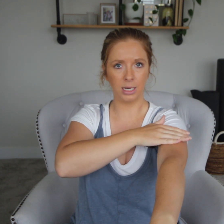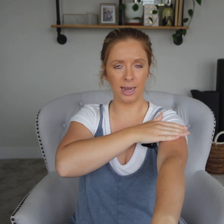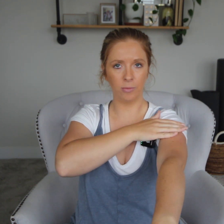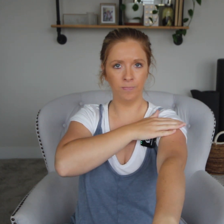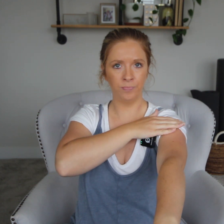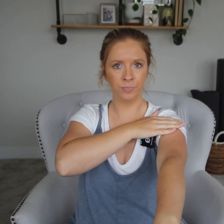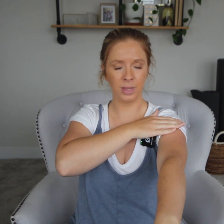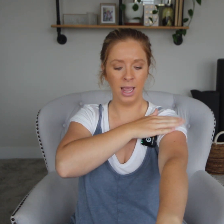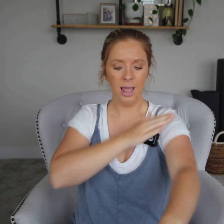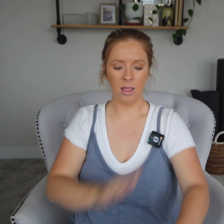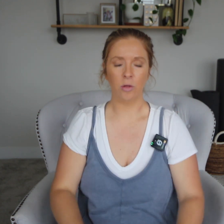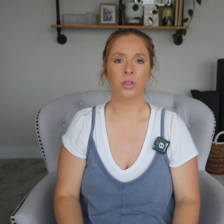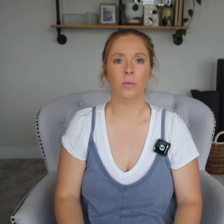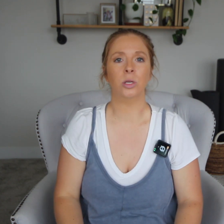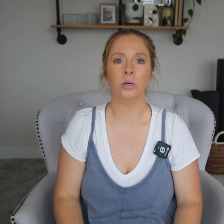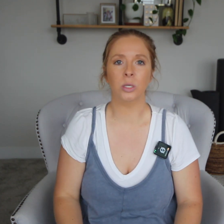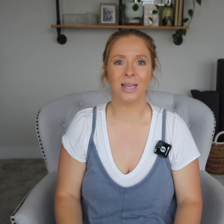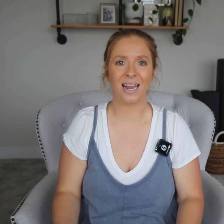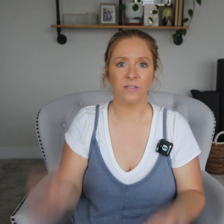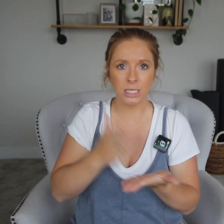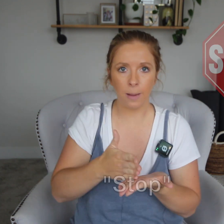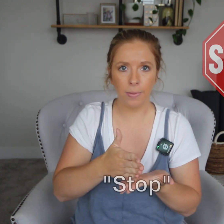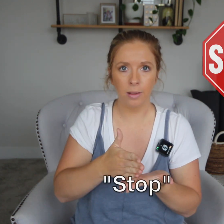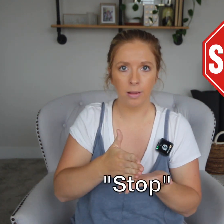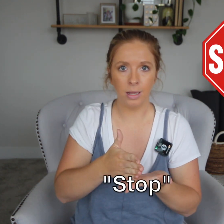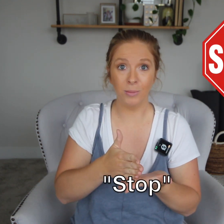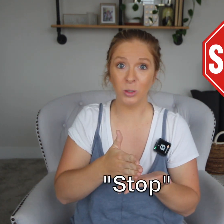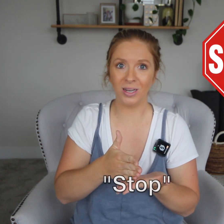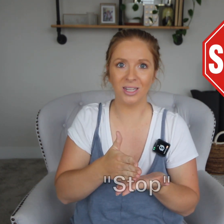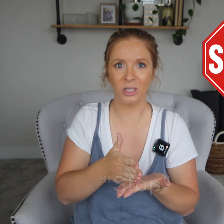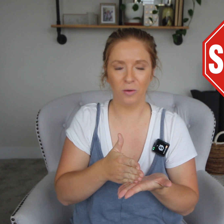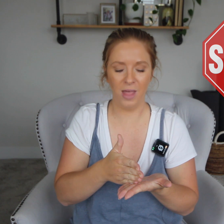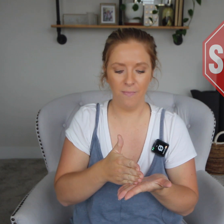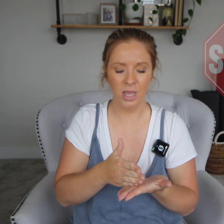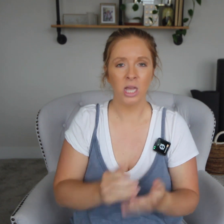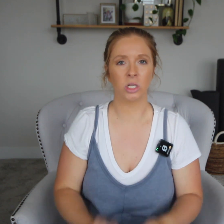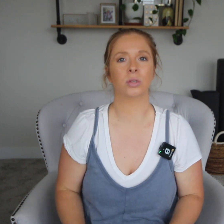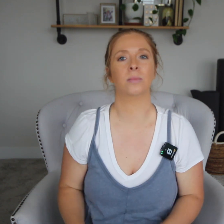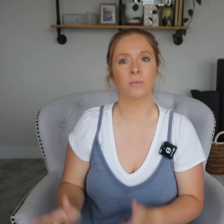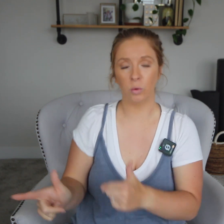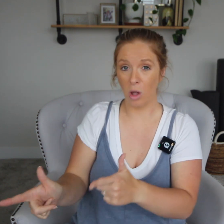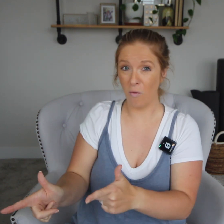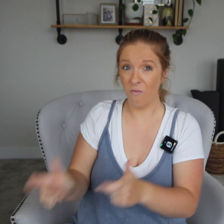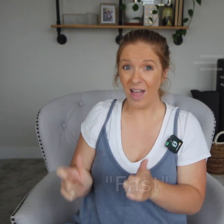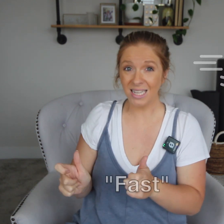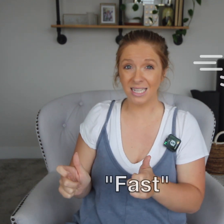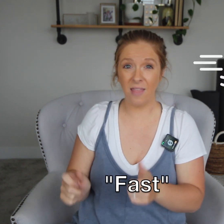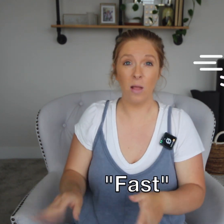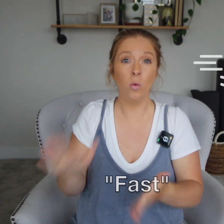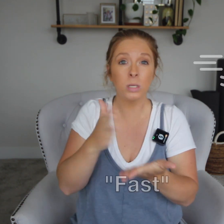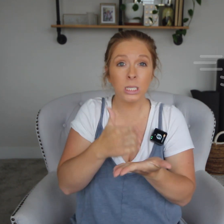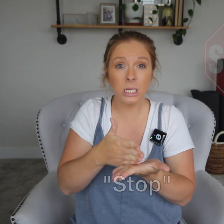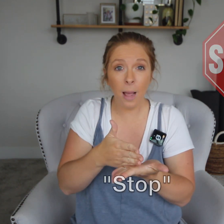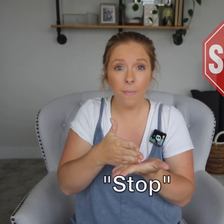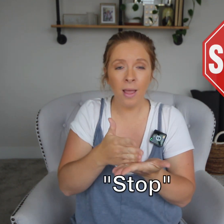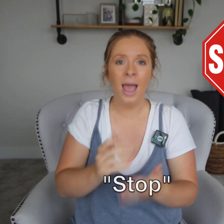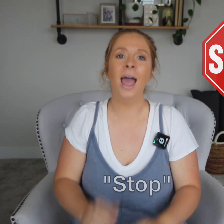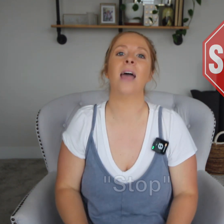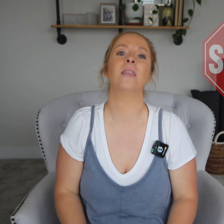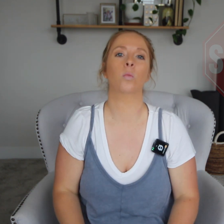down. The other thing we do is we kind of stop in between the two of them. So sometimes we'll go fast and then we'll stop, and then we'll